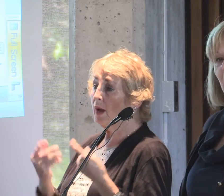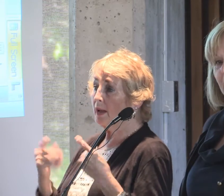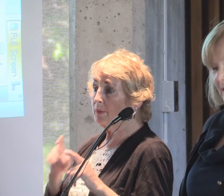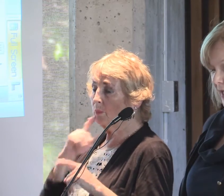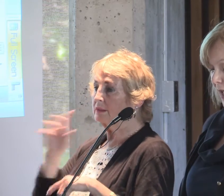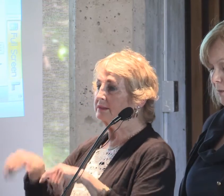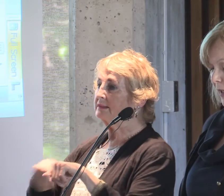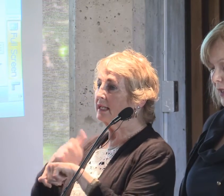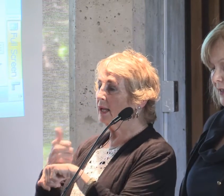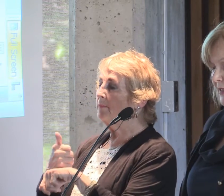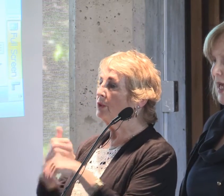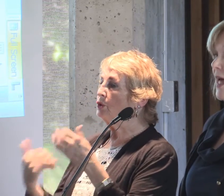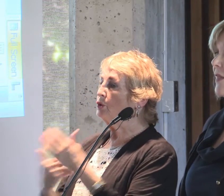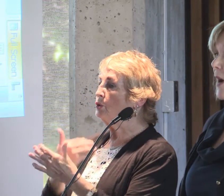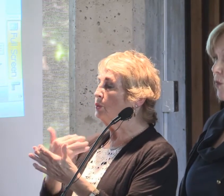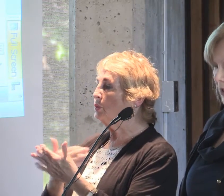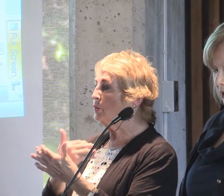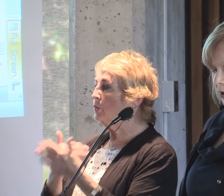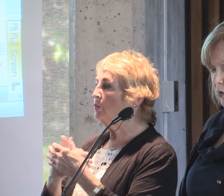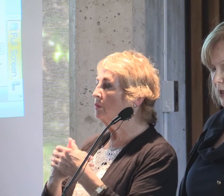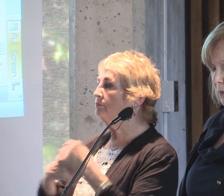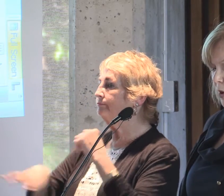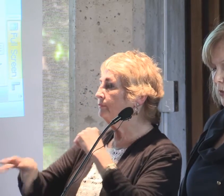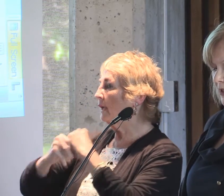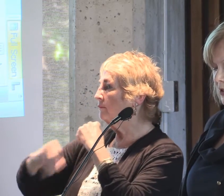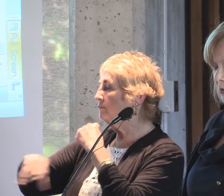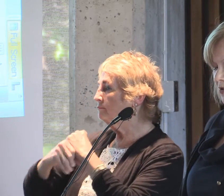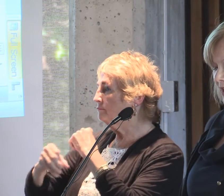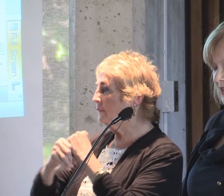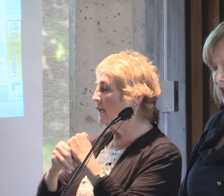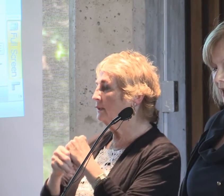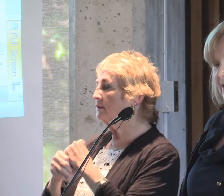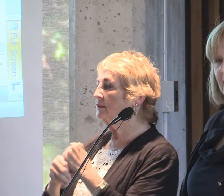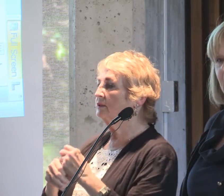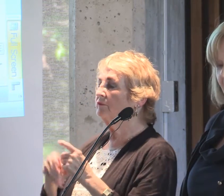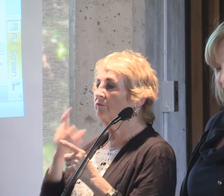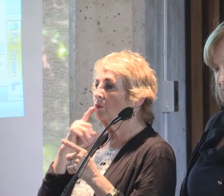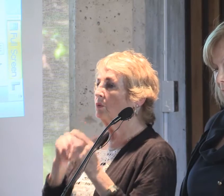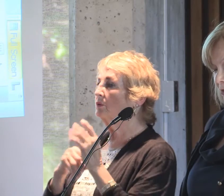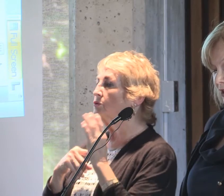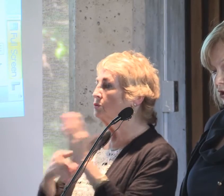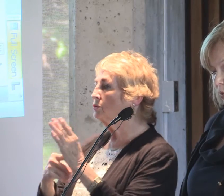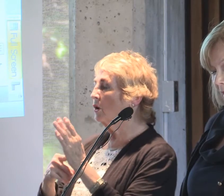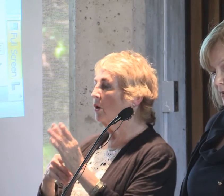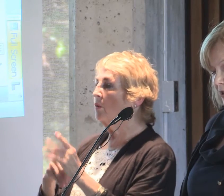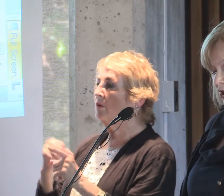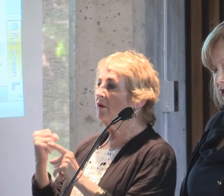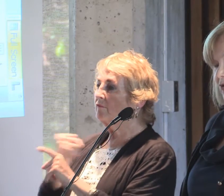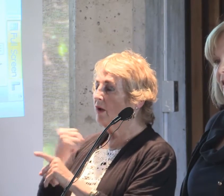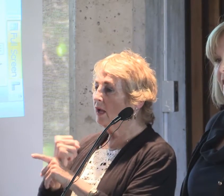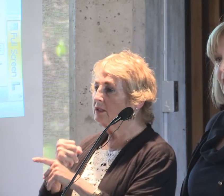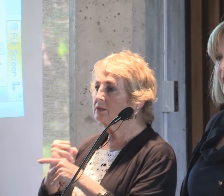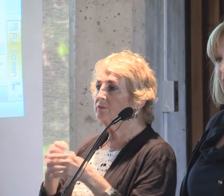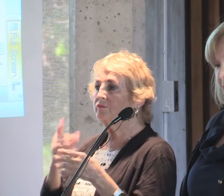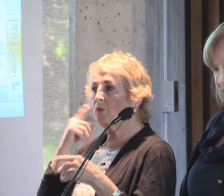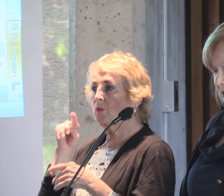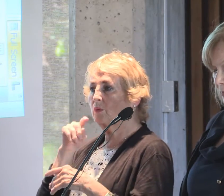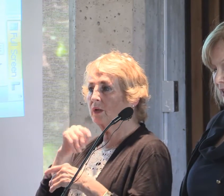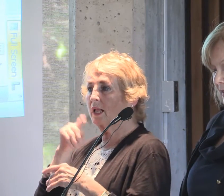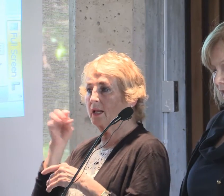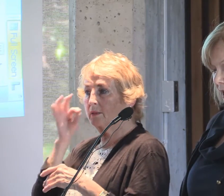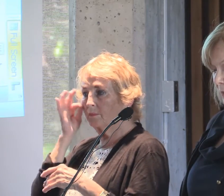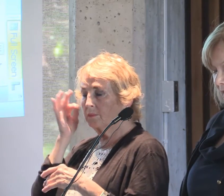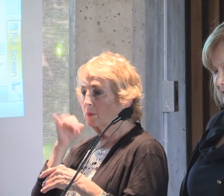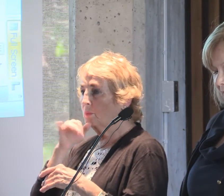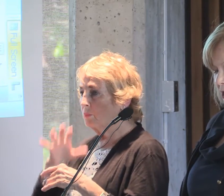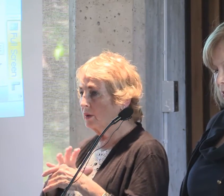social marketing campaigns that will include components to address violence against Aboriginal women and children,